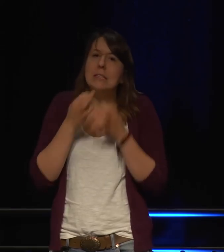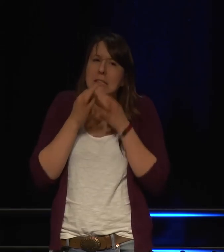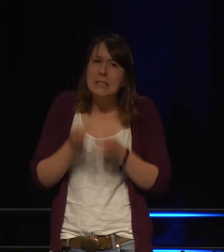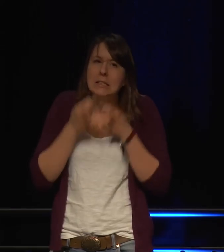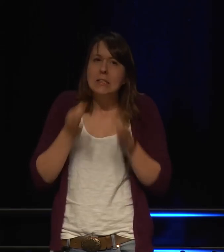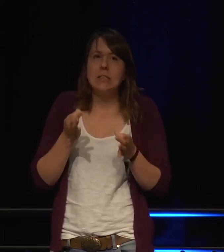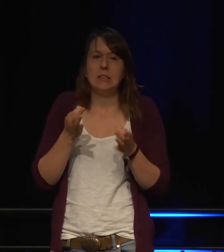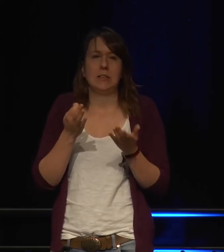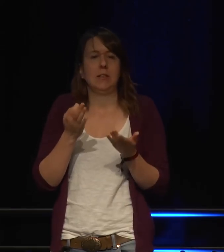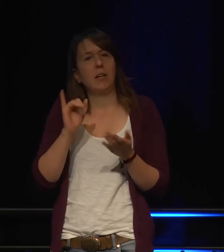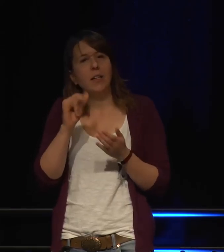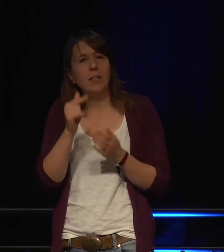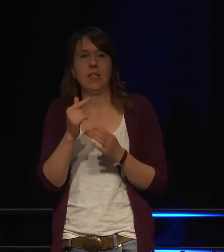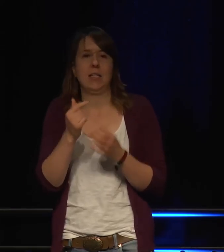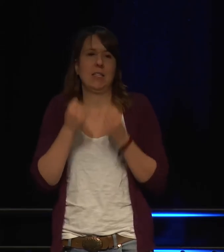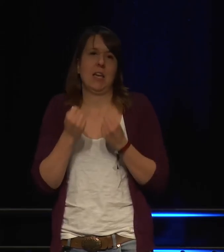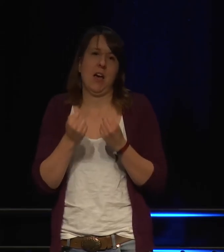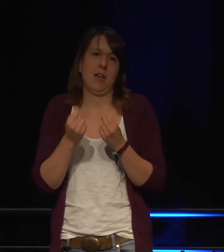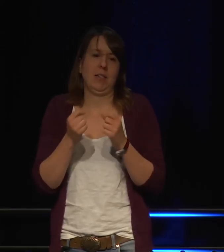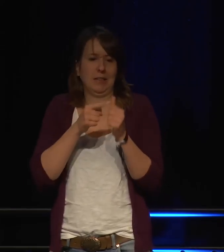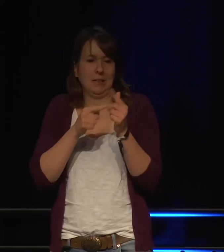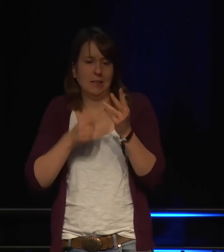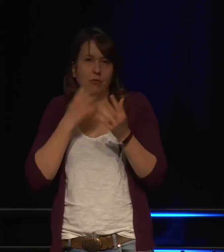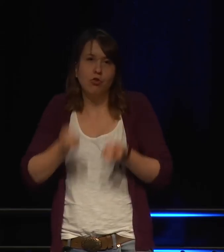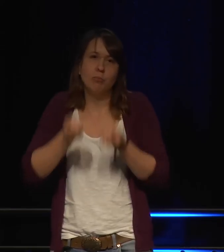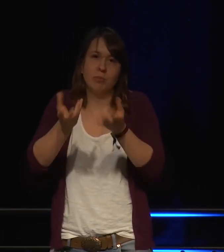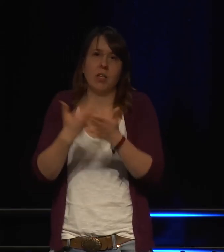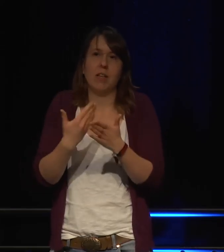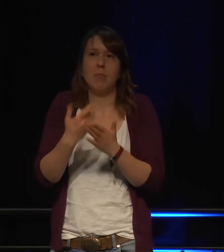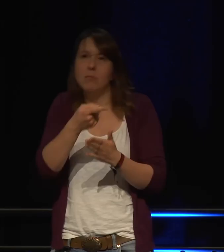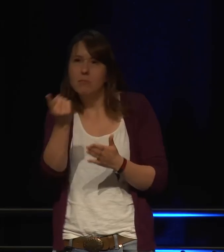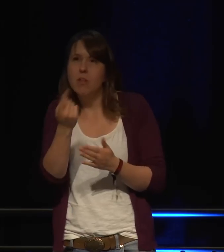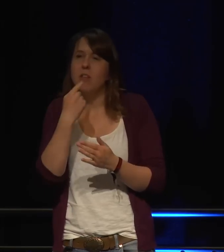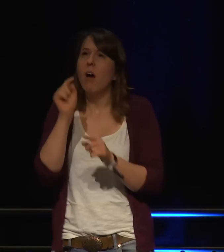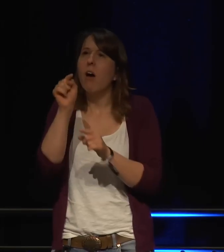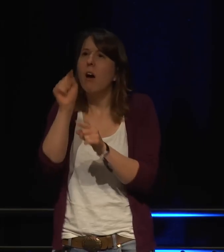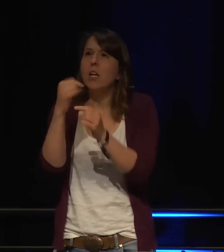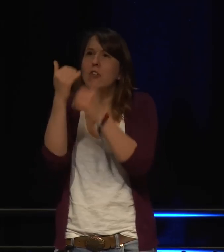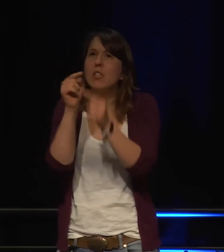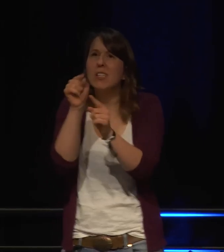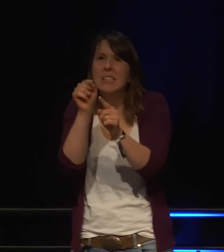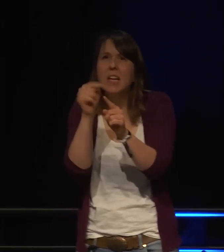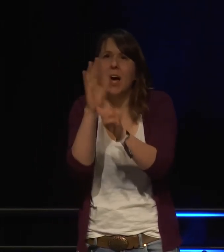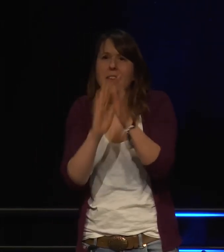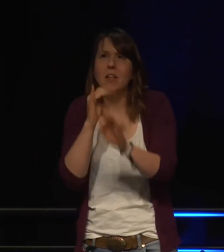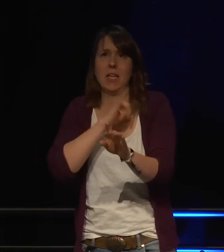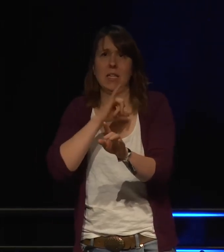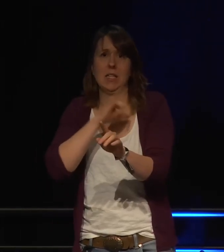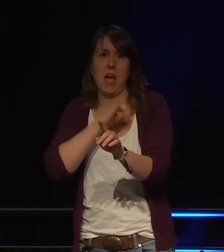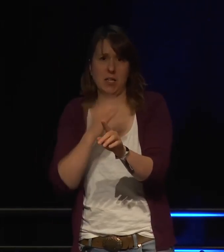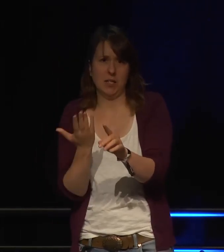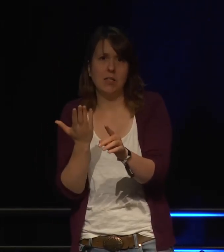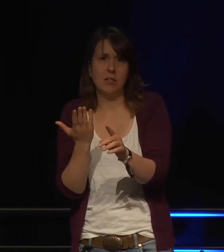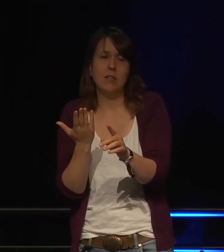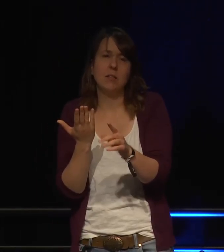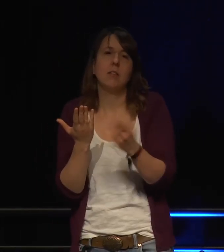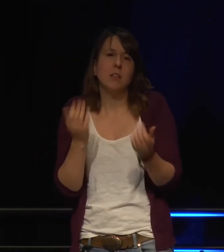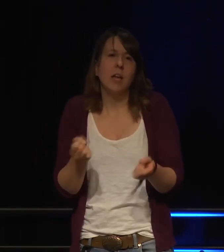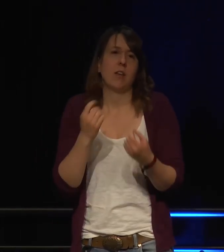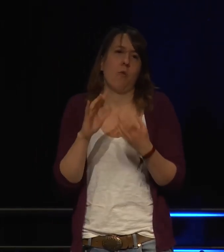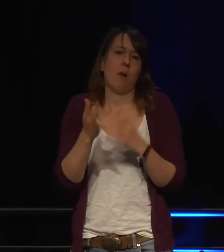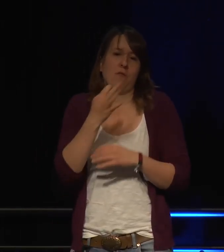focus more on any story that I'm talking about, I'm mentioning most of the sources in the slides.